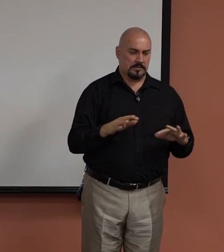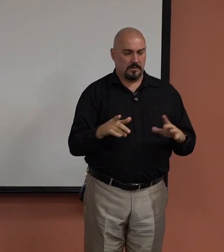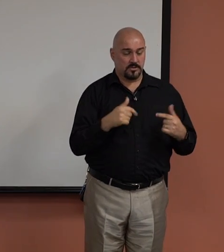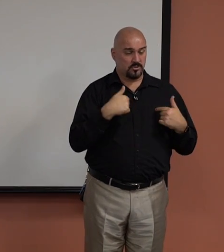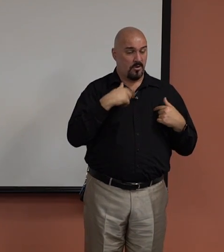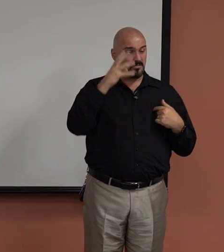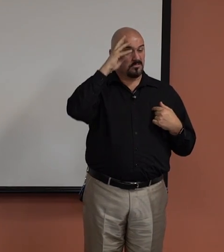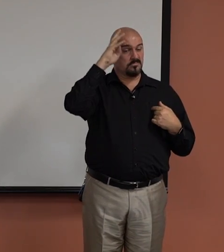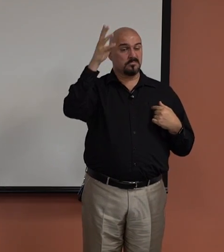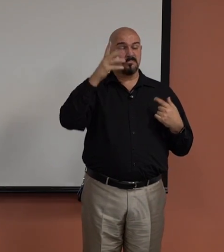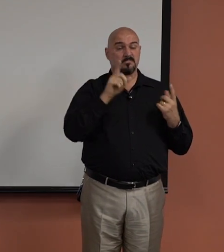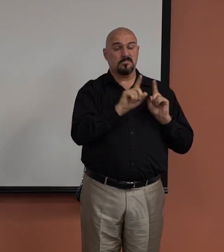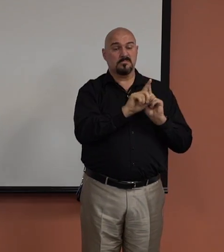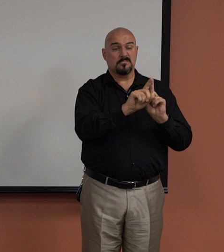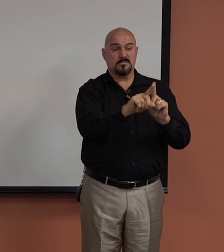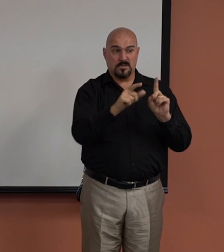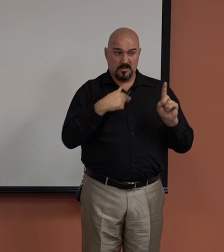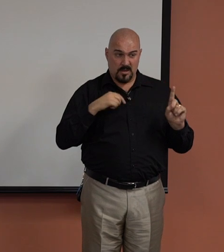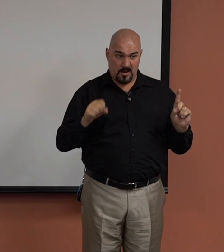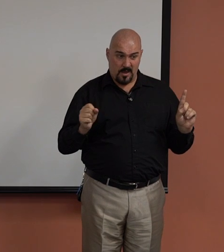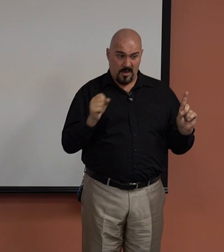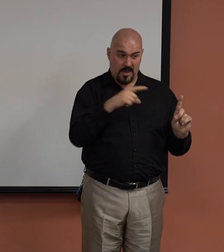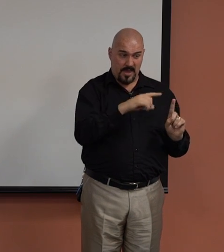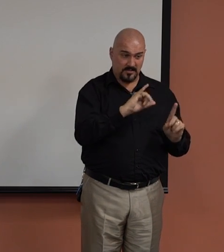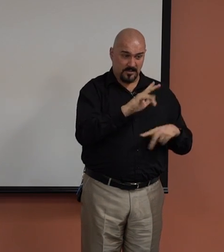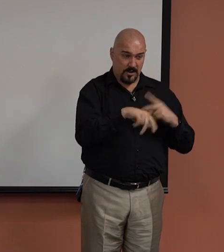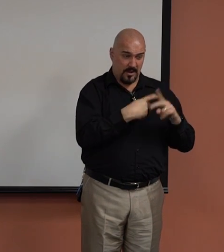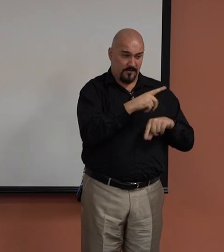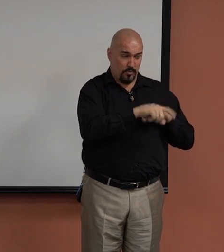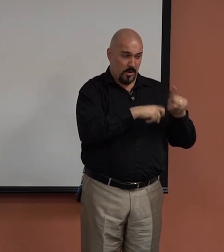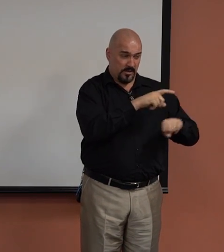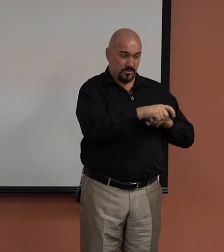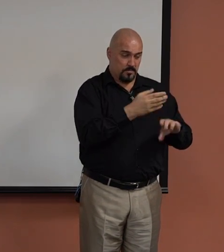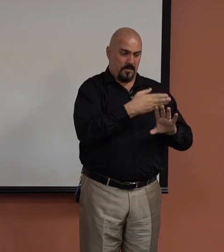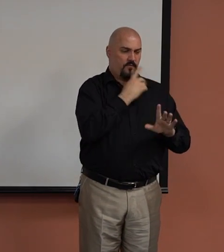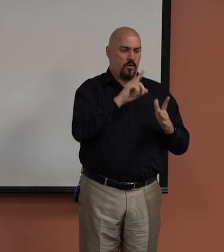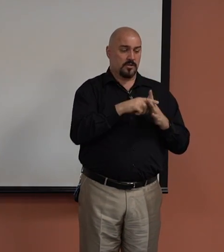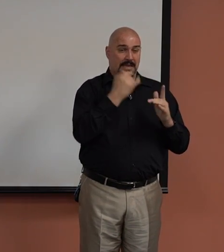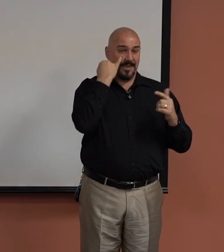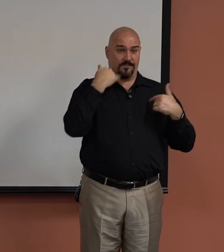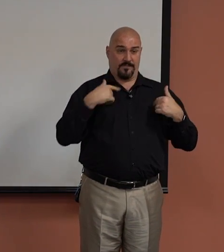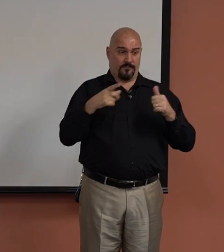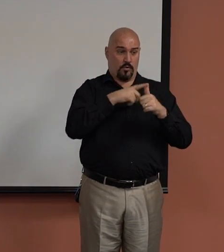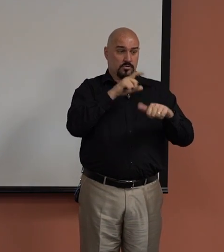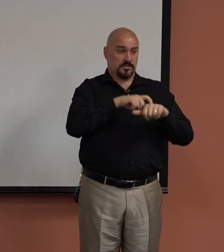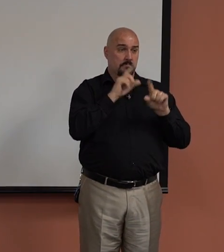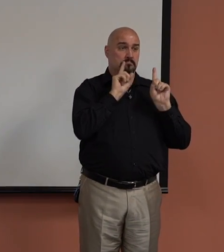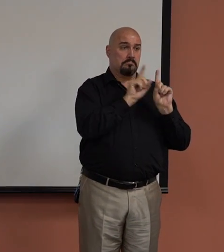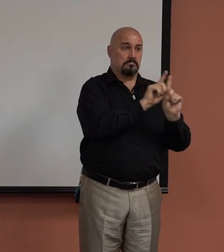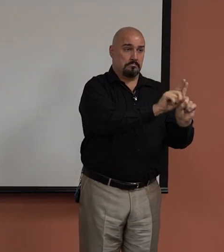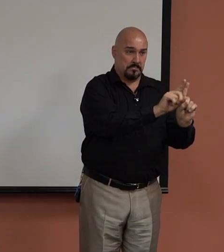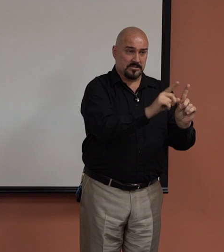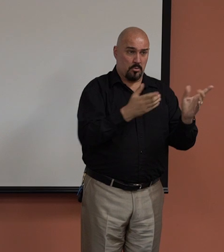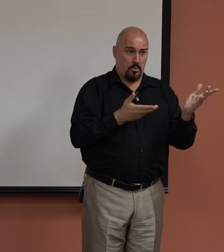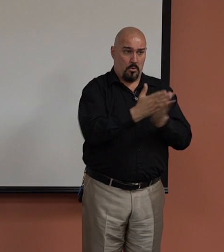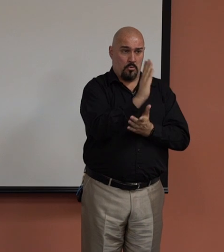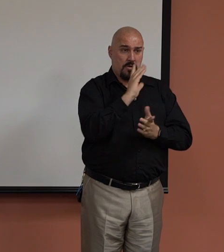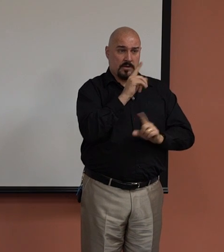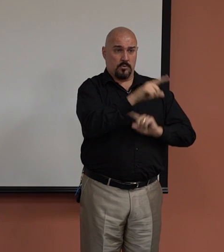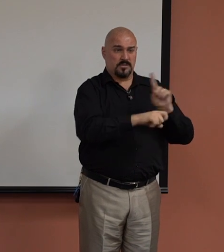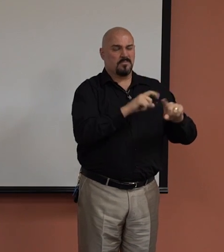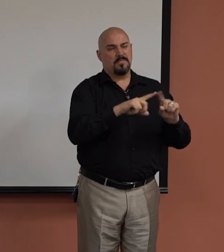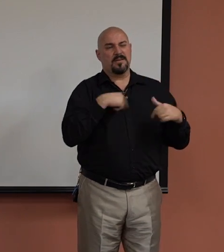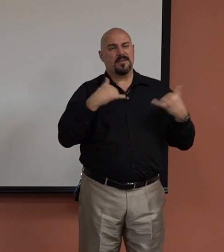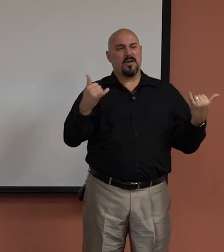appropriate in that situation to ask those kind of questions before you get started, if it's your first time doing it? I think at this point we've done it long enough that we've kind of